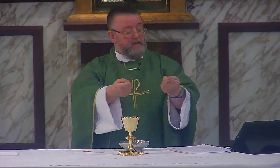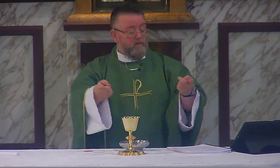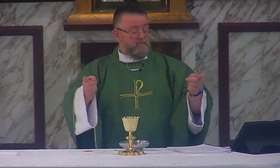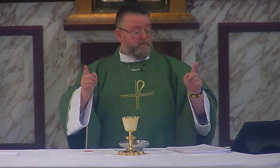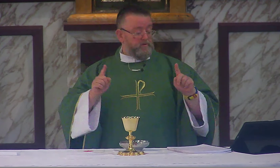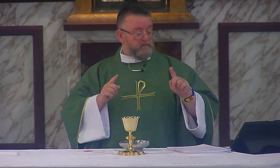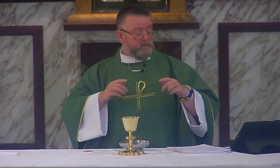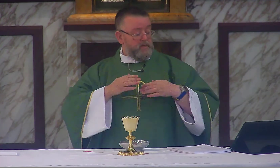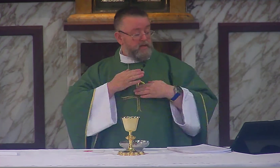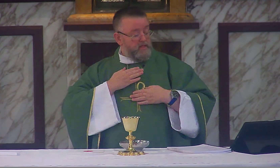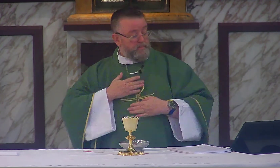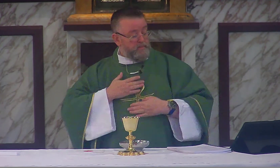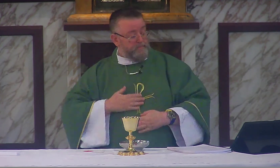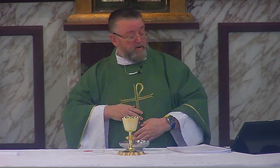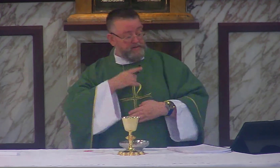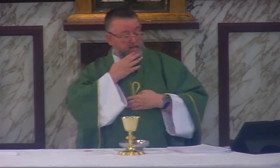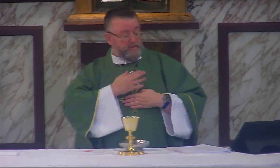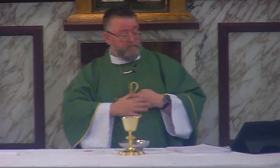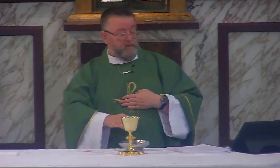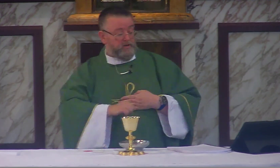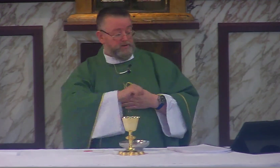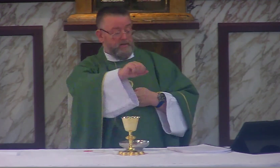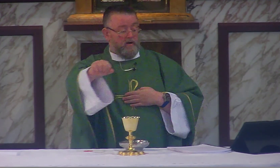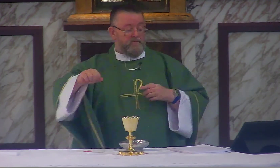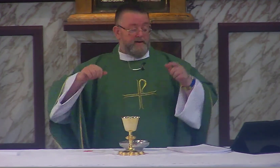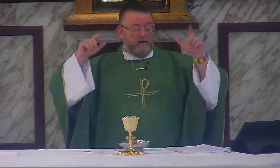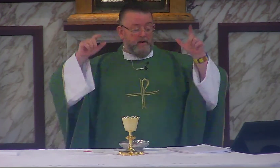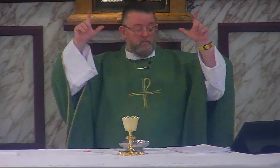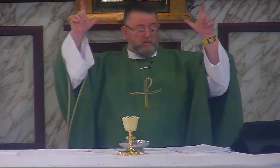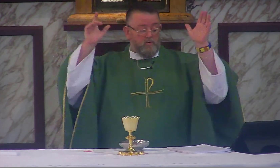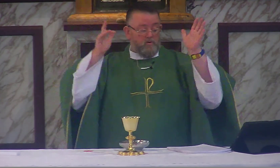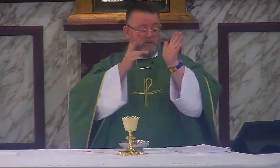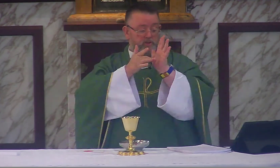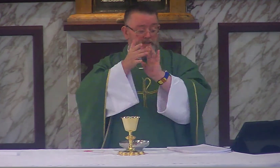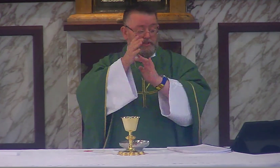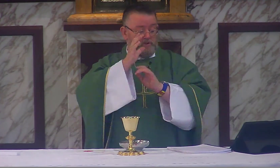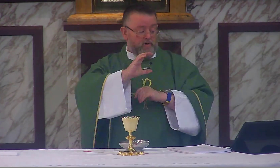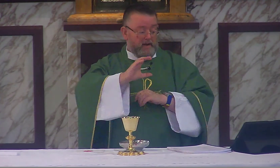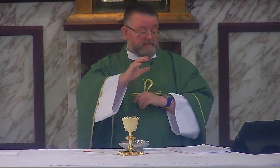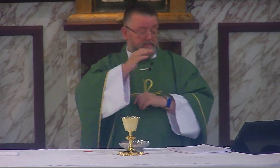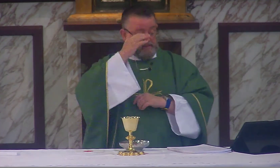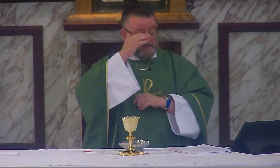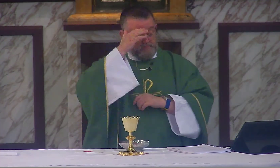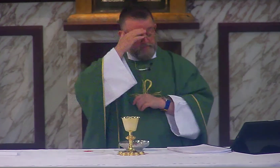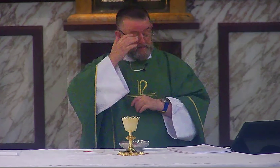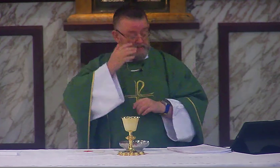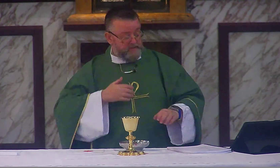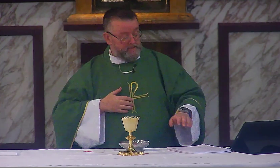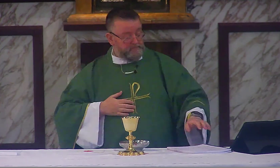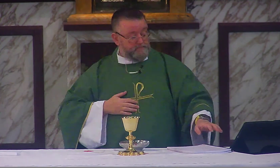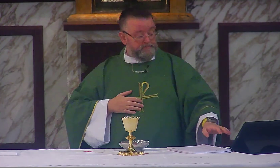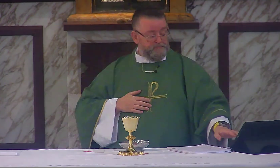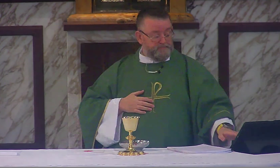may become for us the body and the blood of our Lord Jesus Christ.